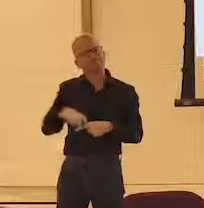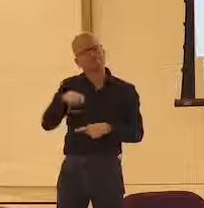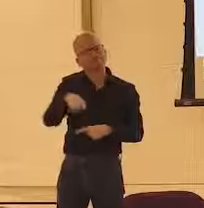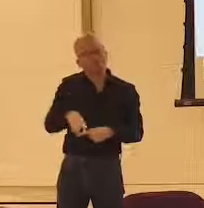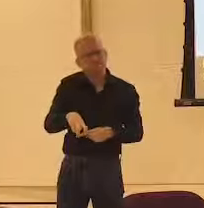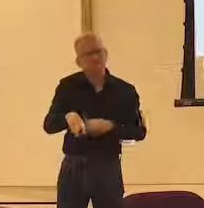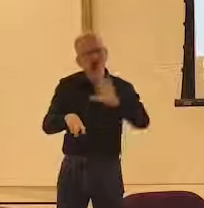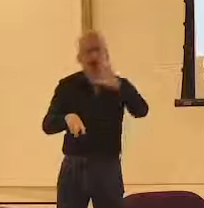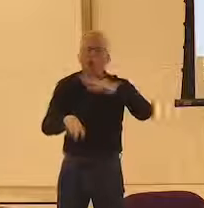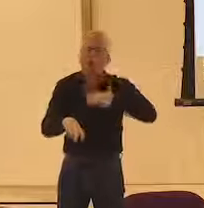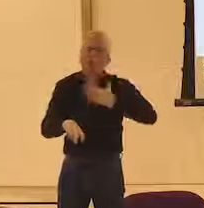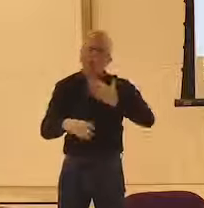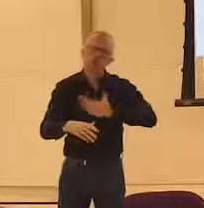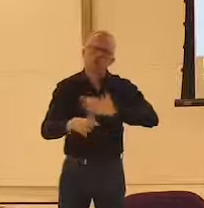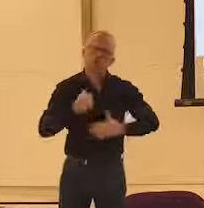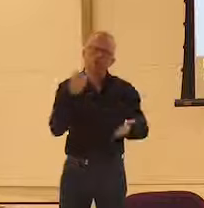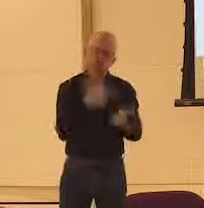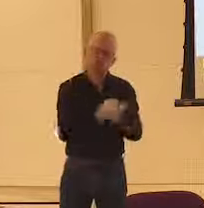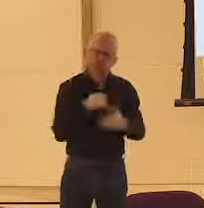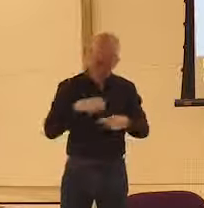and I have mentioned it on Facebook,